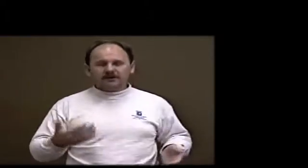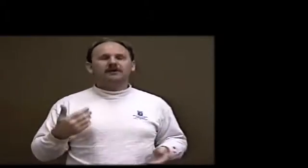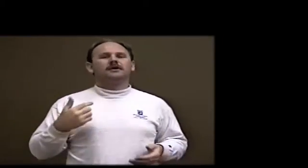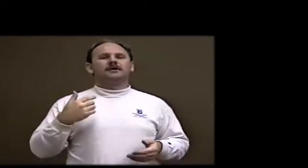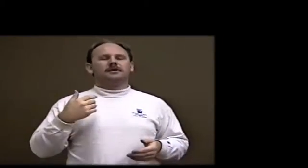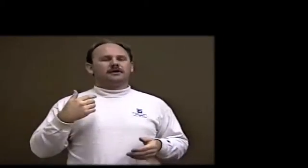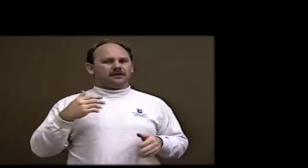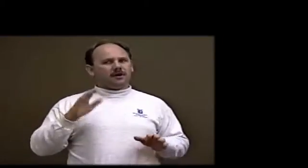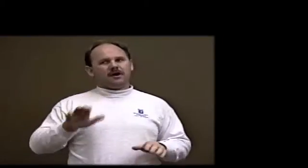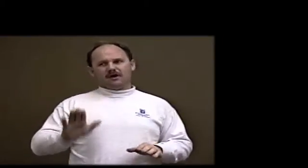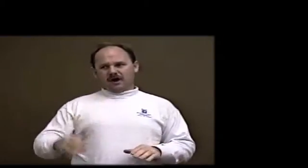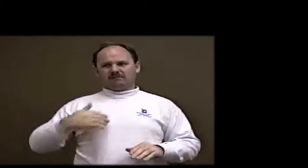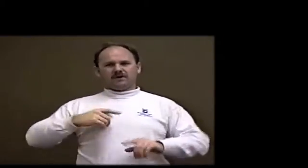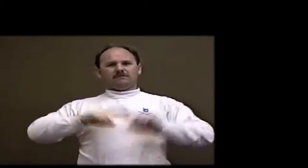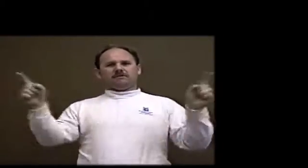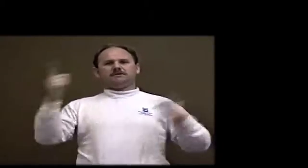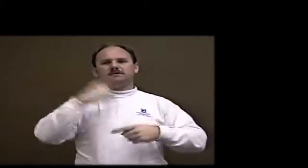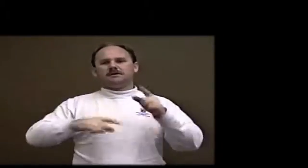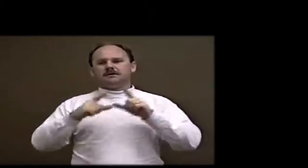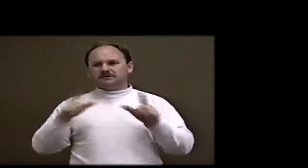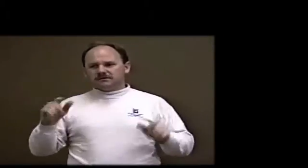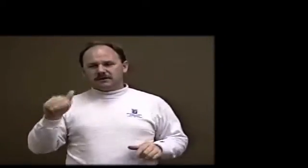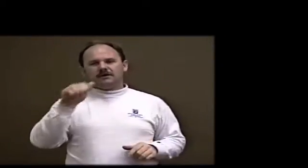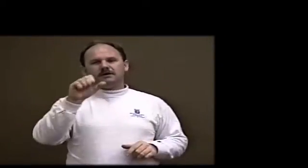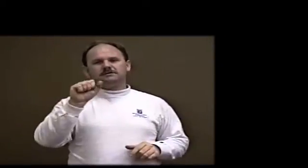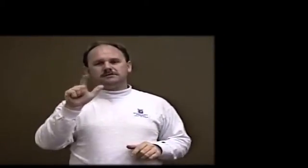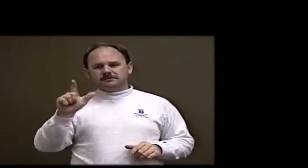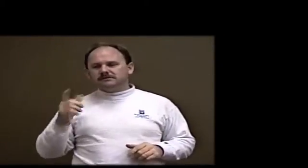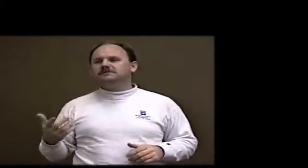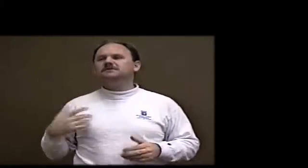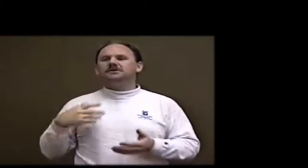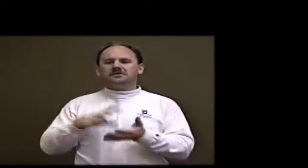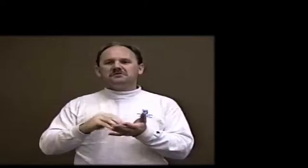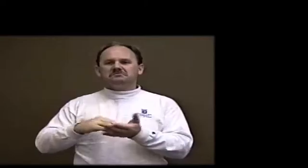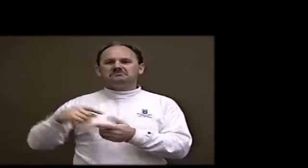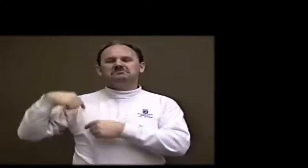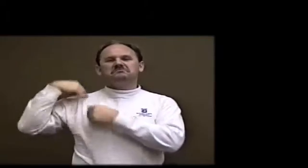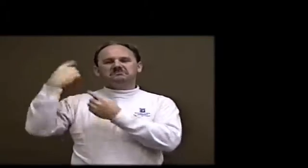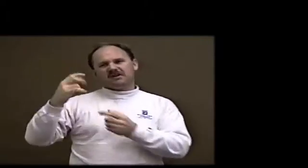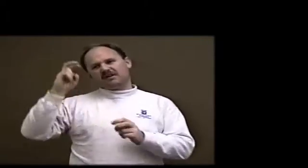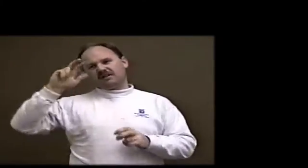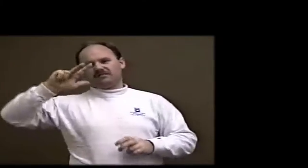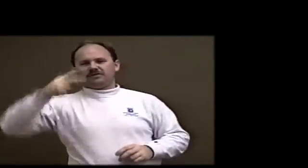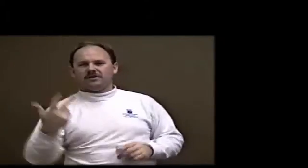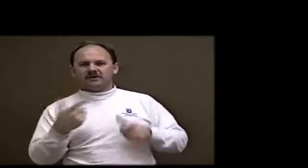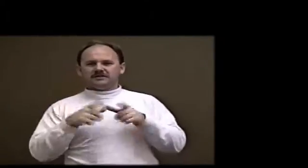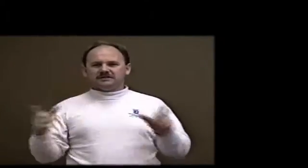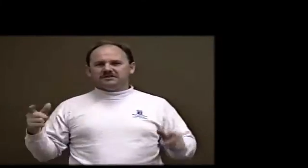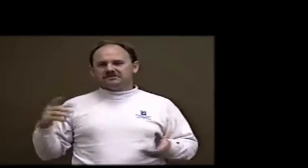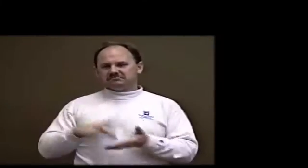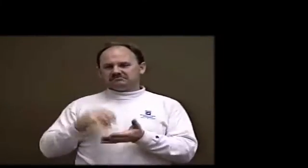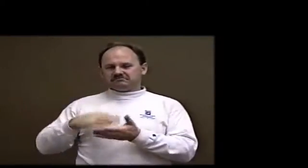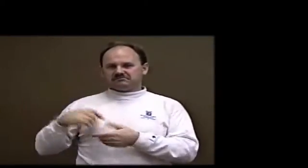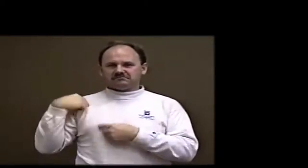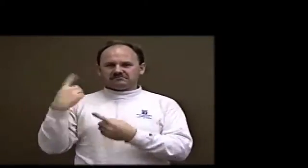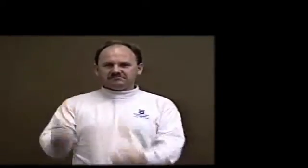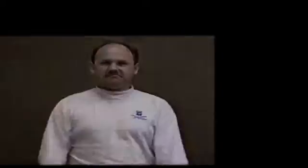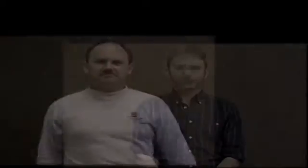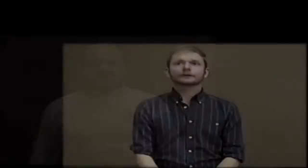between them. Since I arrived here in America, I've had to learn a different sign language, American Sign Language, so now I'm learning my third